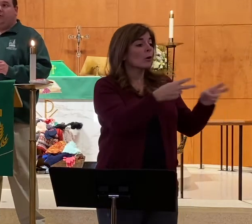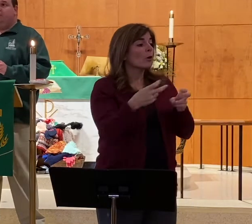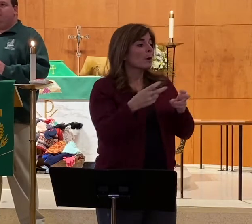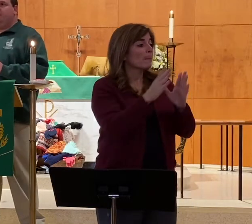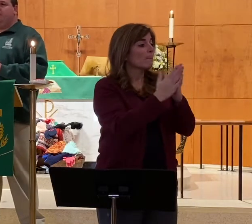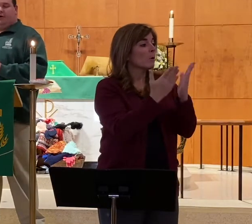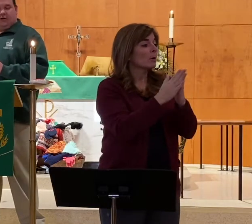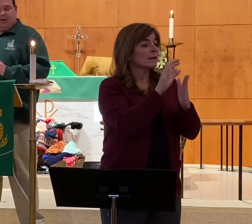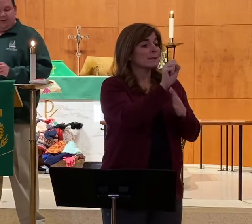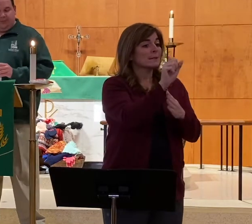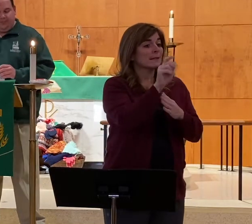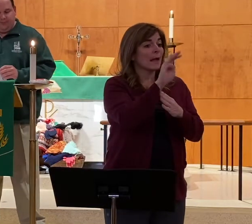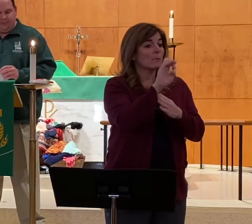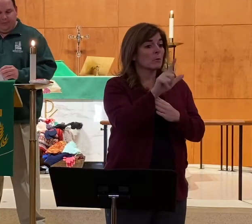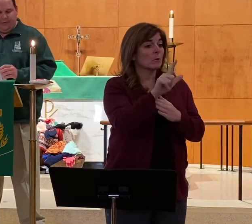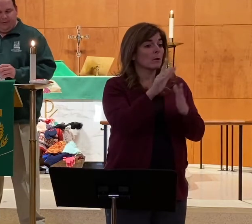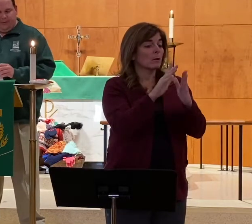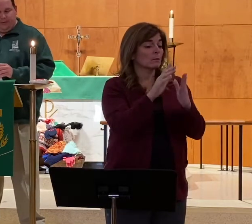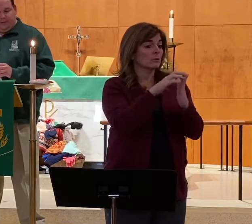Samuel, the third chapter.